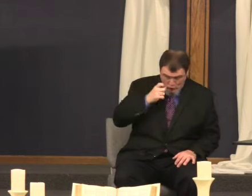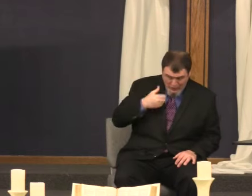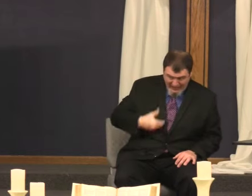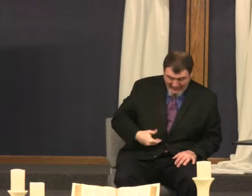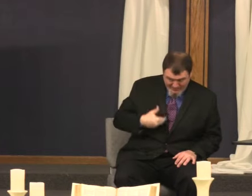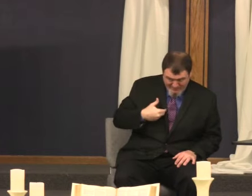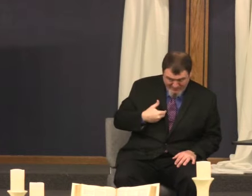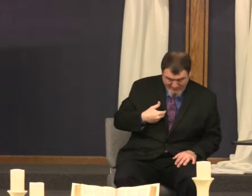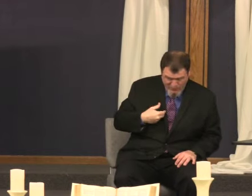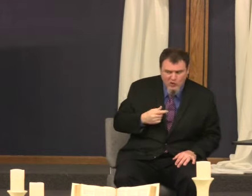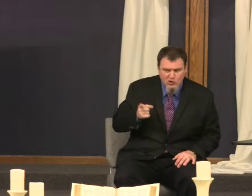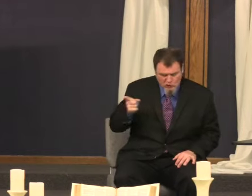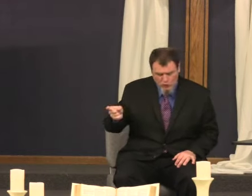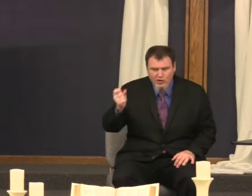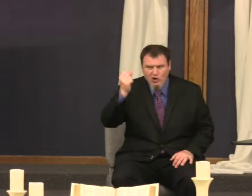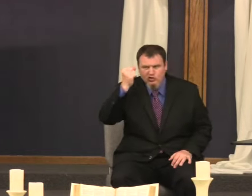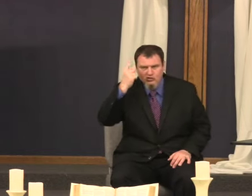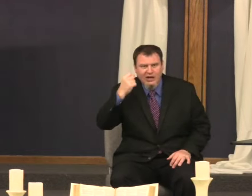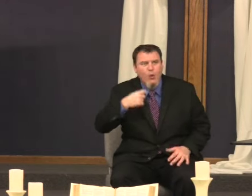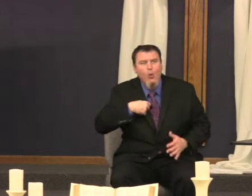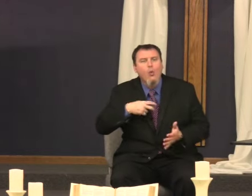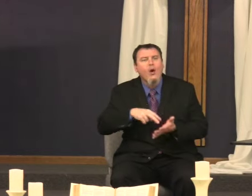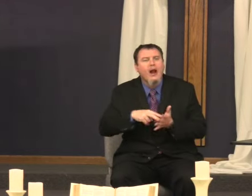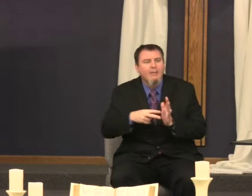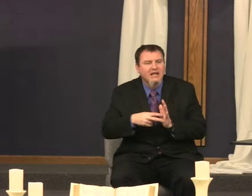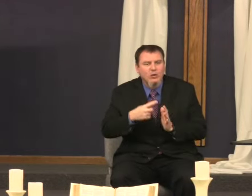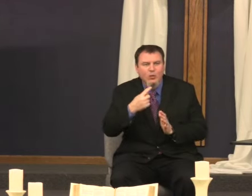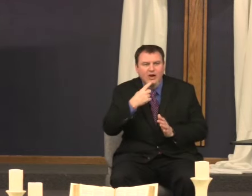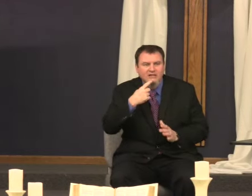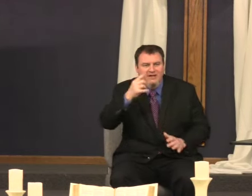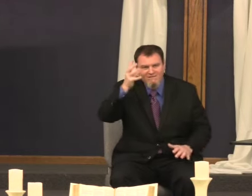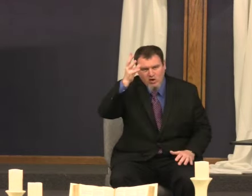If you had known me, you would also have known my Father.